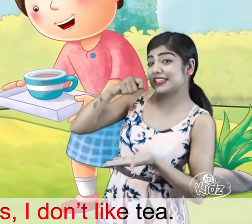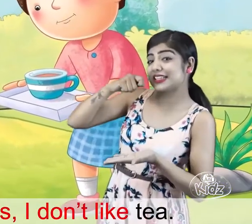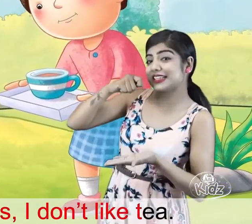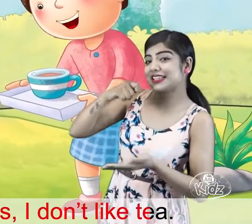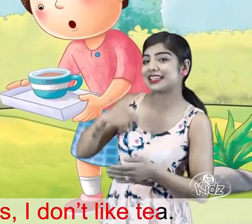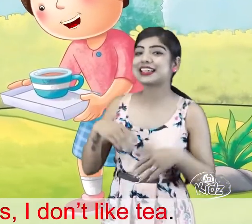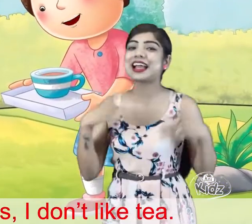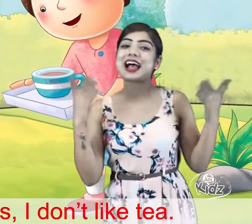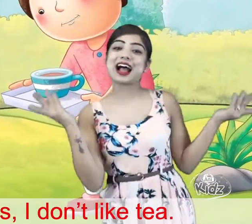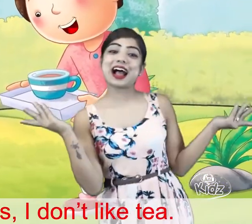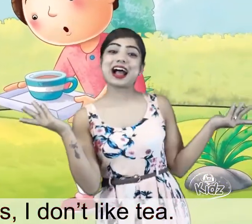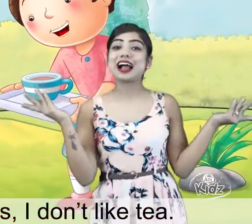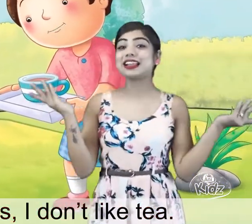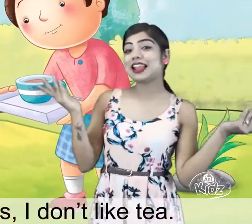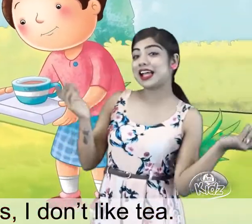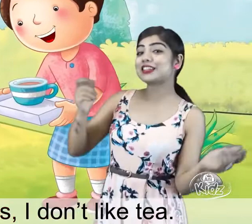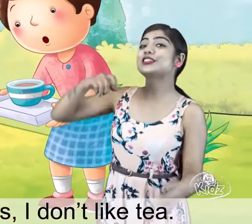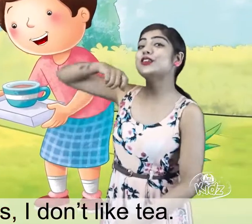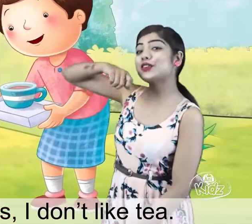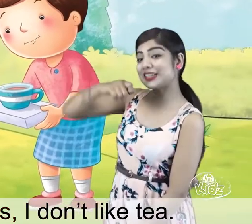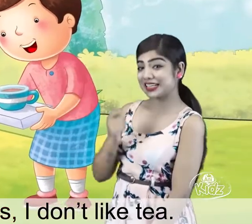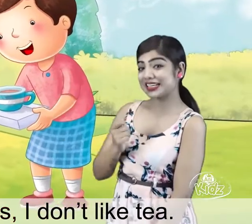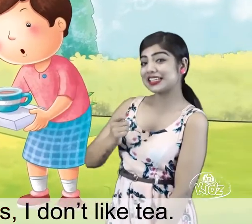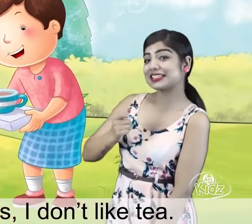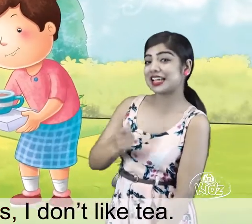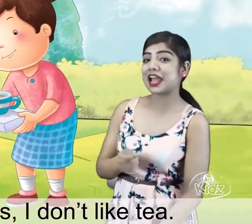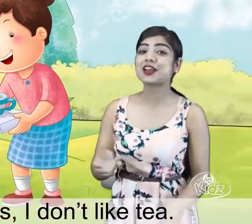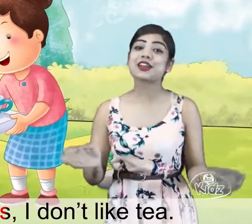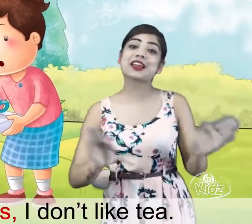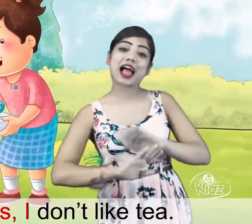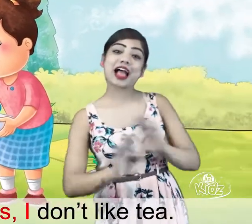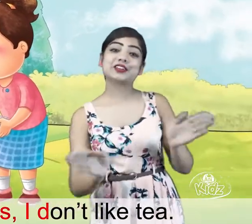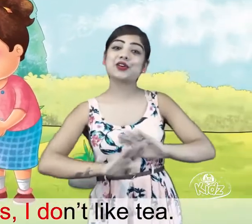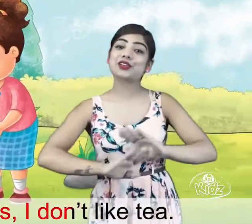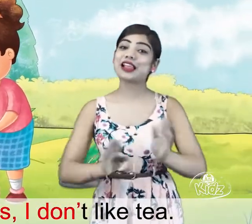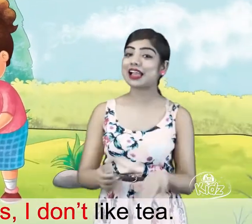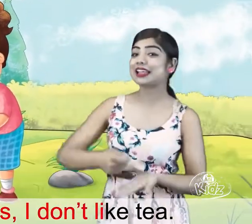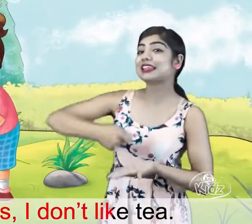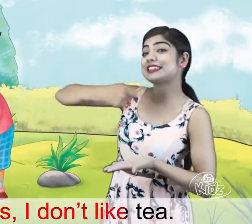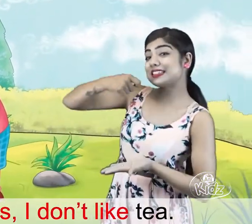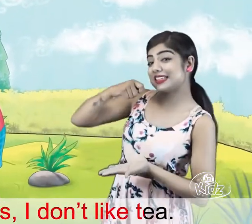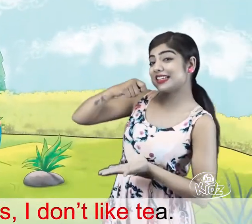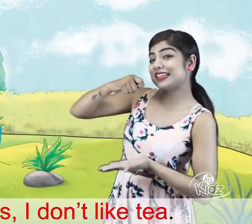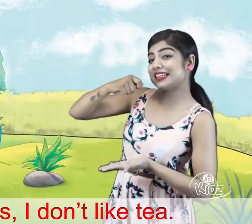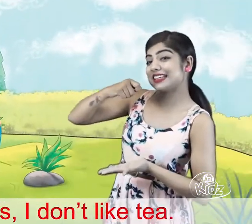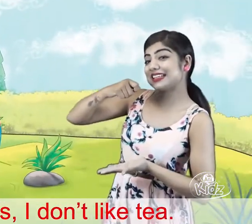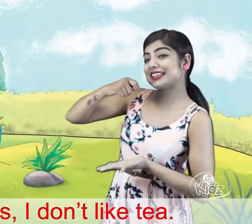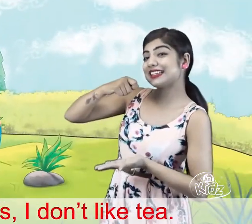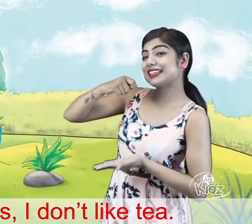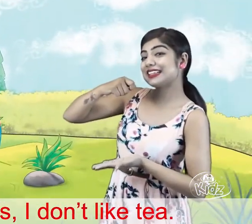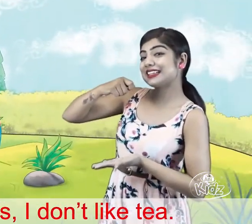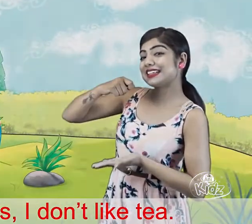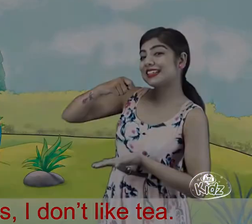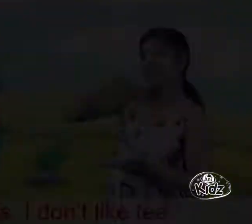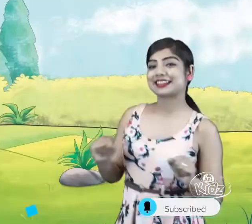like tea. I like to eat carrots, I don't like tea.